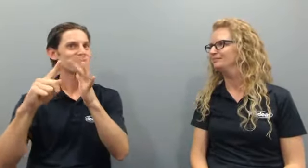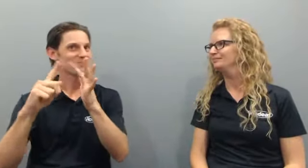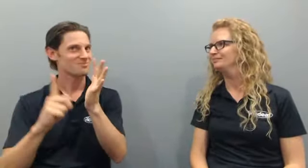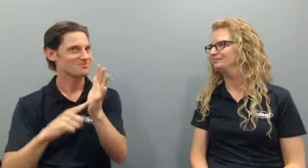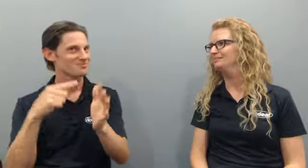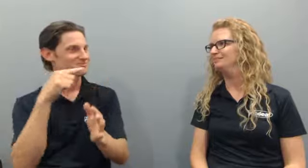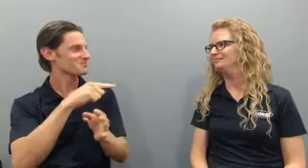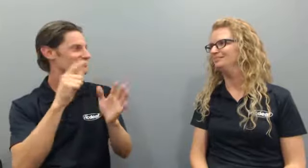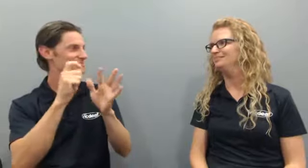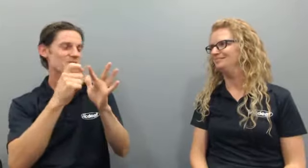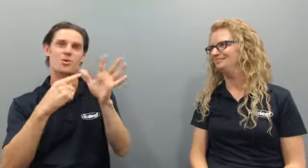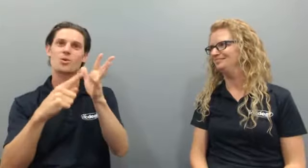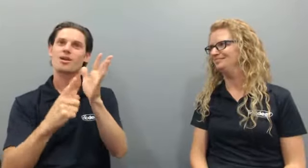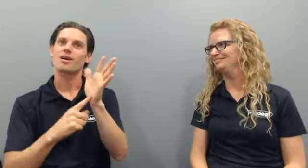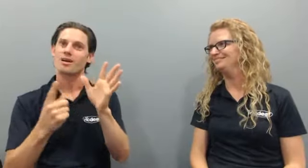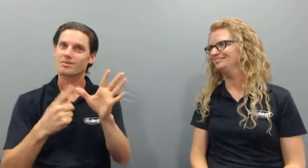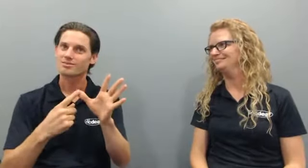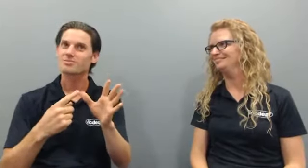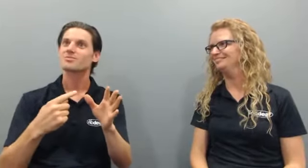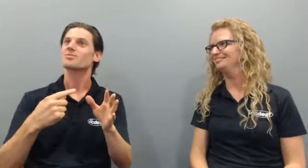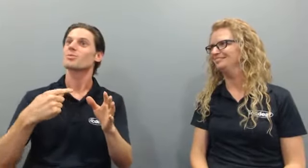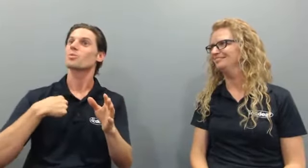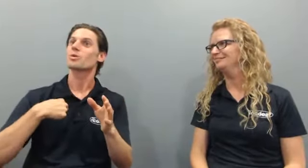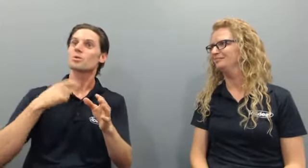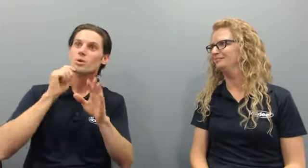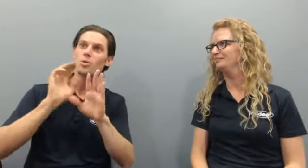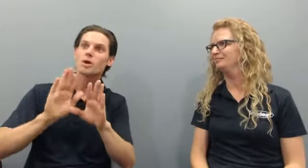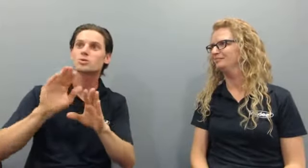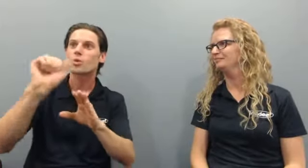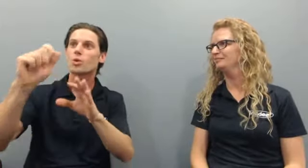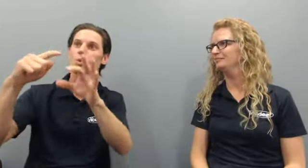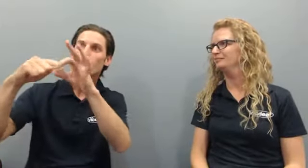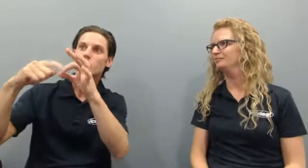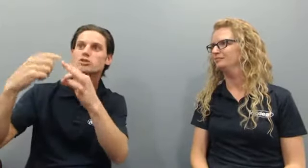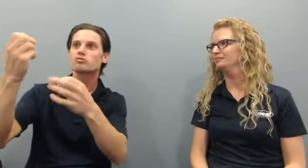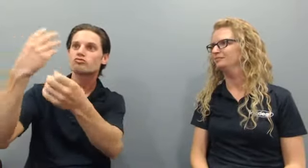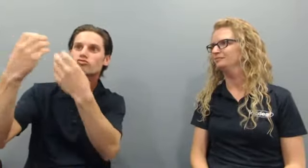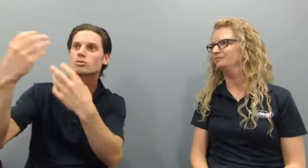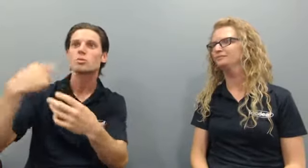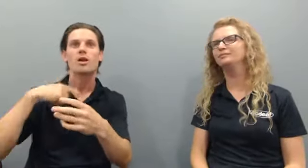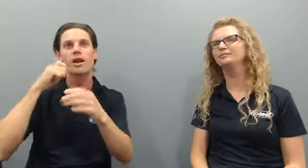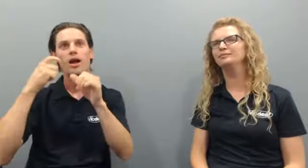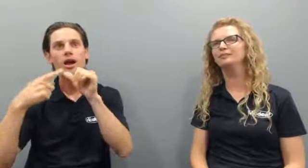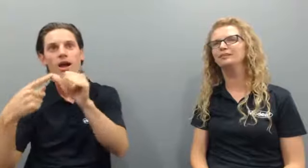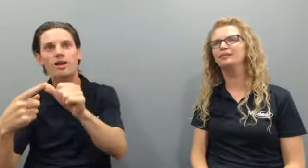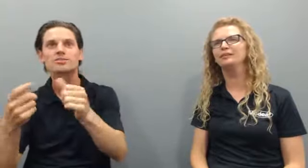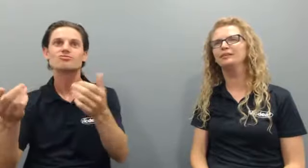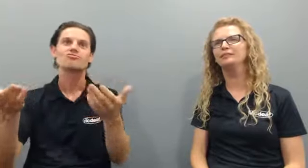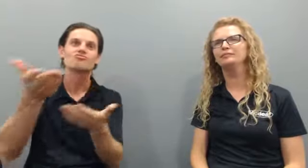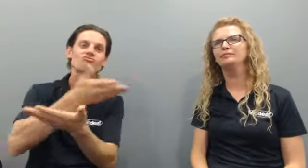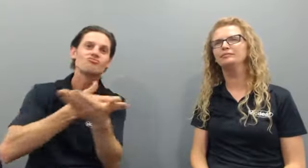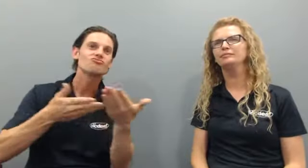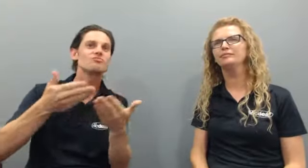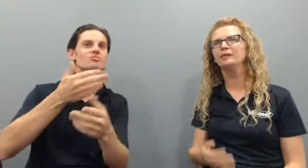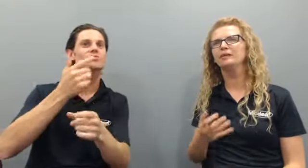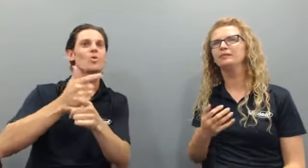about who we are. So I'm Paula and I'm Daniel. This is Paula next to me. So we might just wait for a few more questions to come up on the screen and